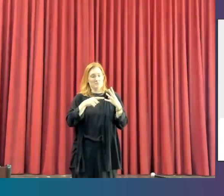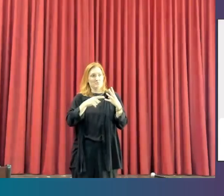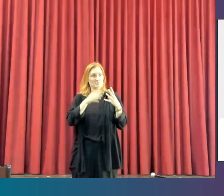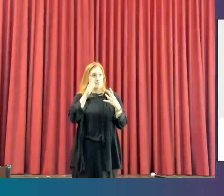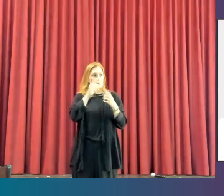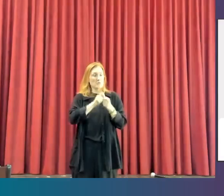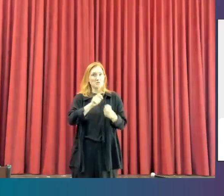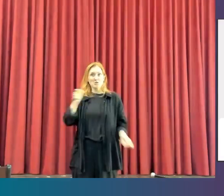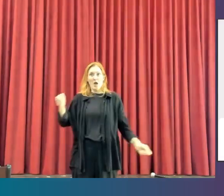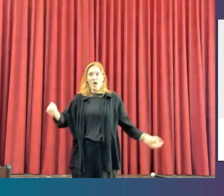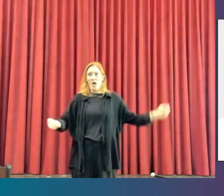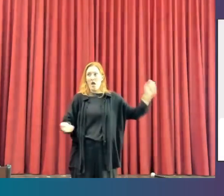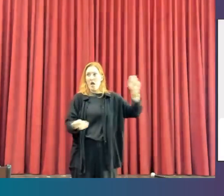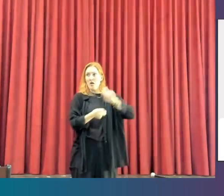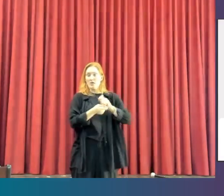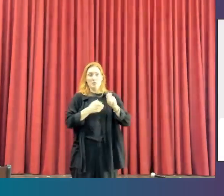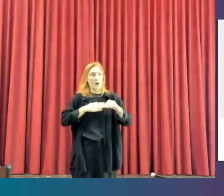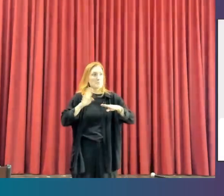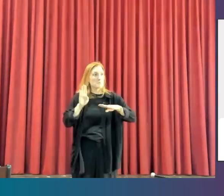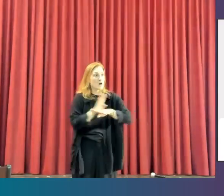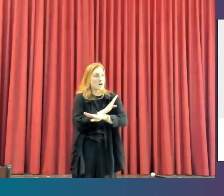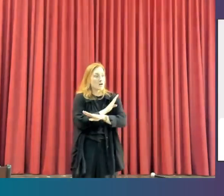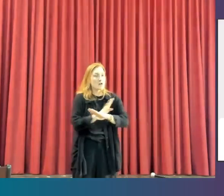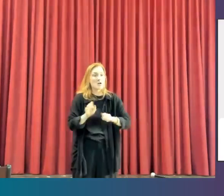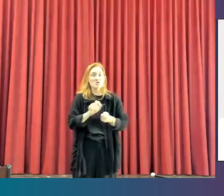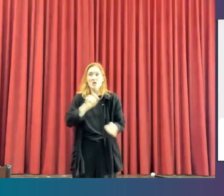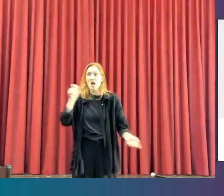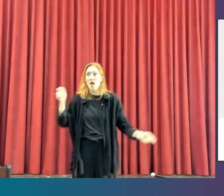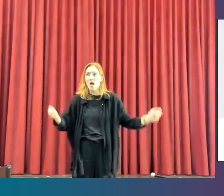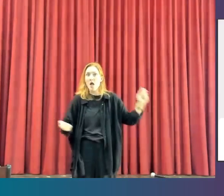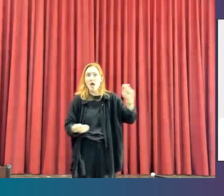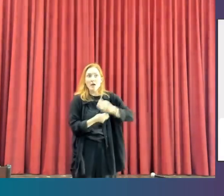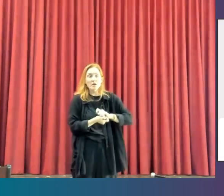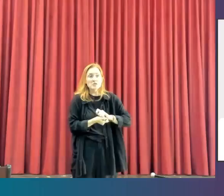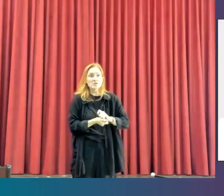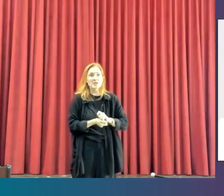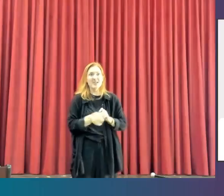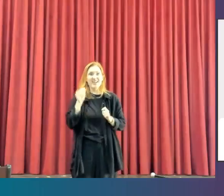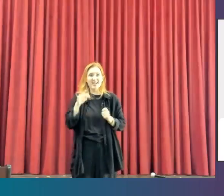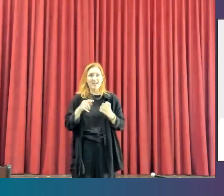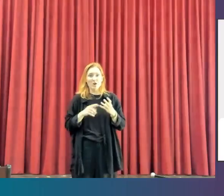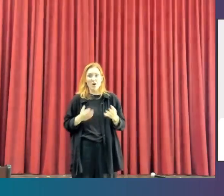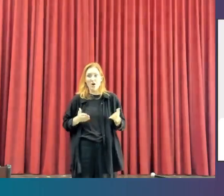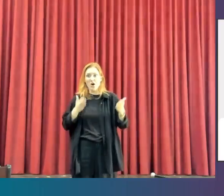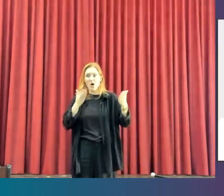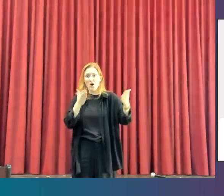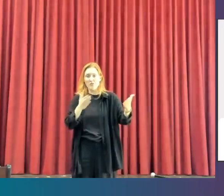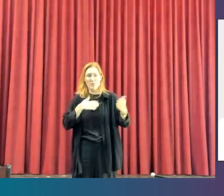business by granting this request?